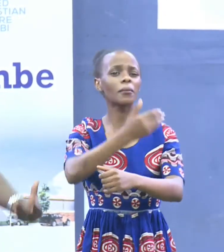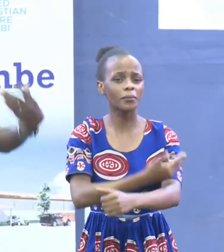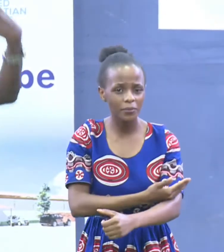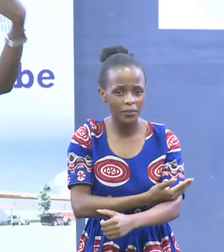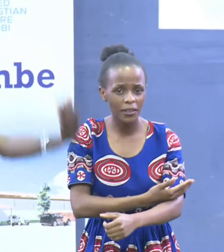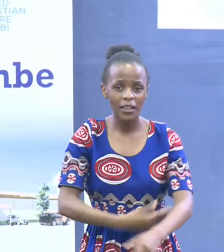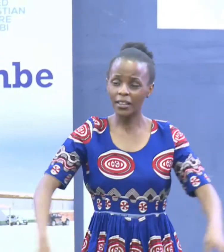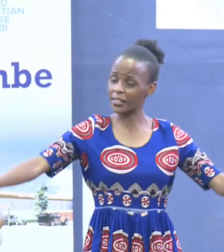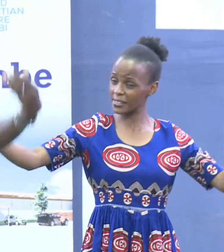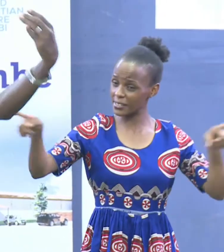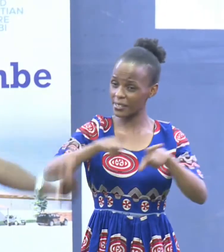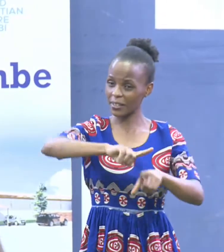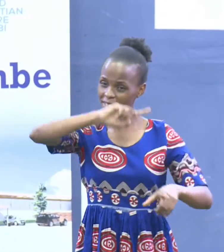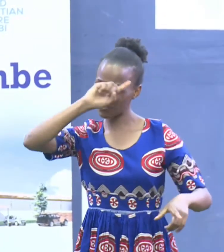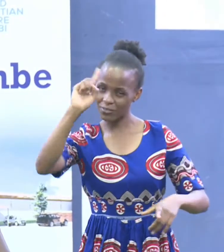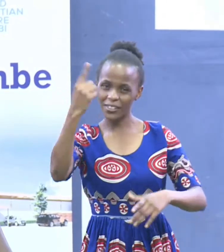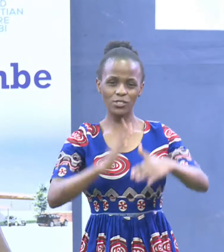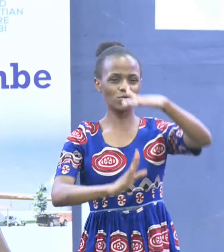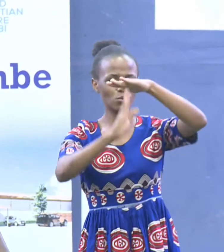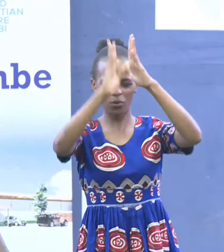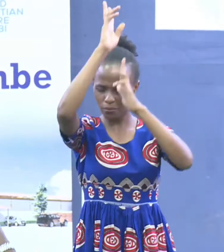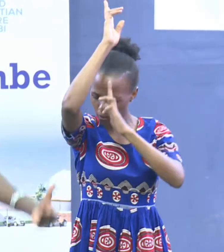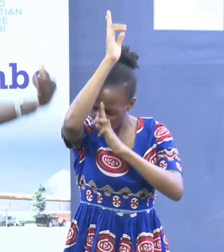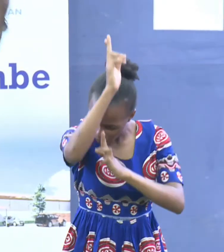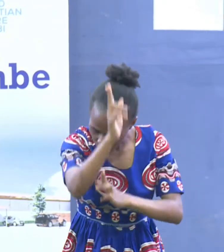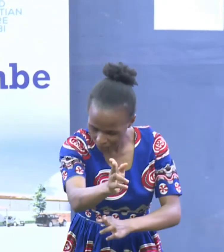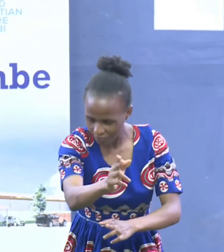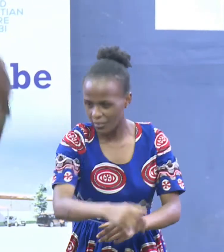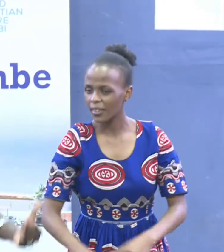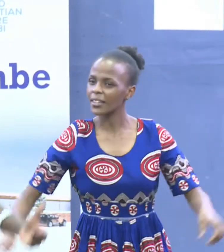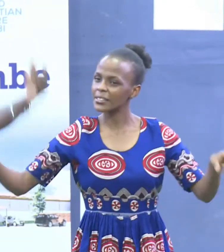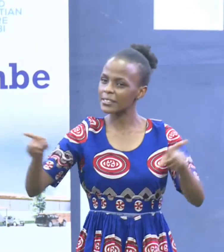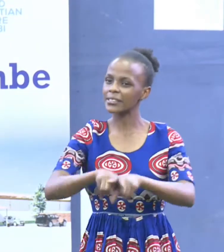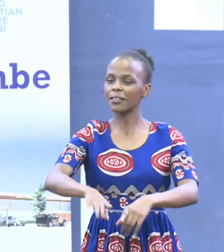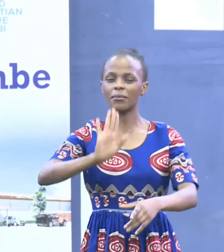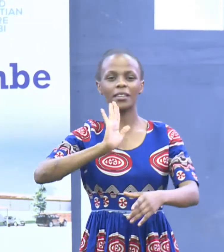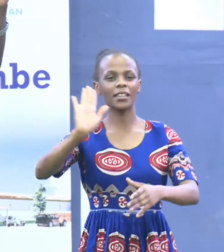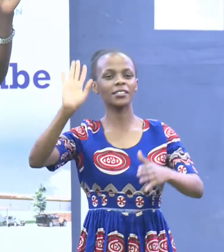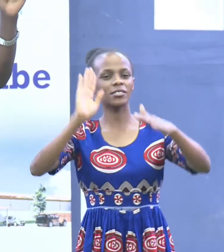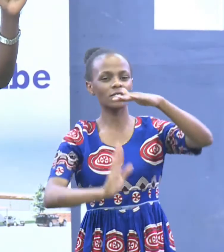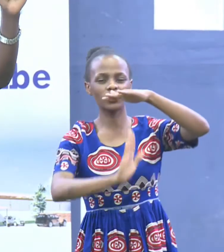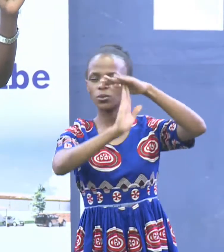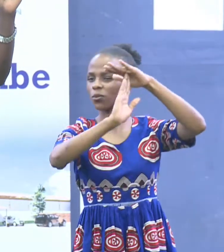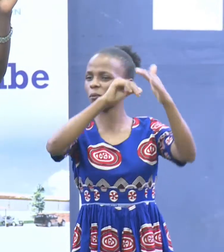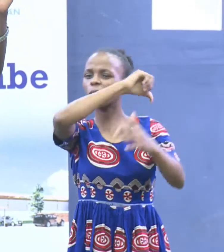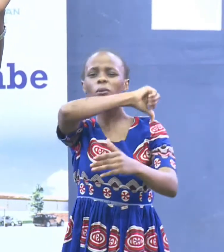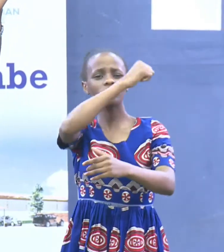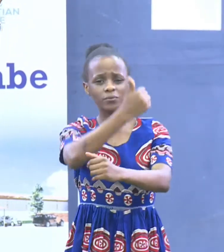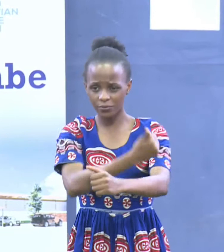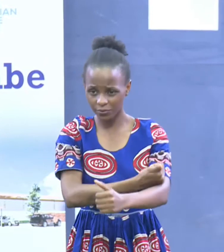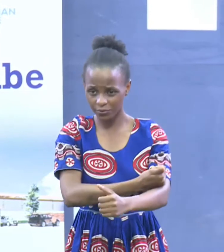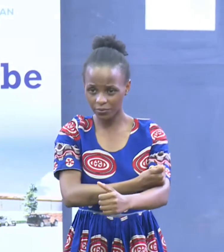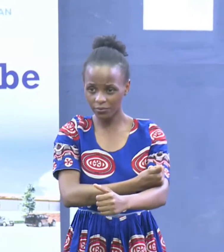strength. Ategeza kitiibwa kyange ekisinga. It means the excellence of my dignity. Ategeza buyinza obusinga. It means the excellent